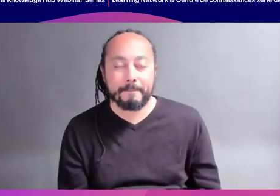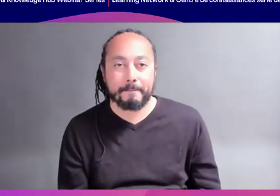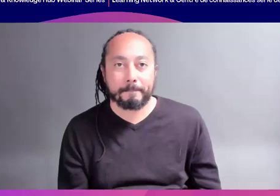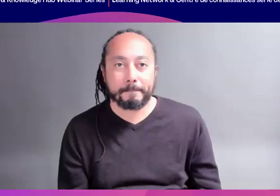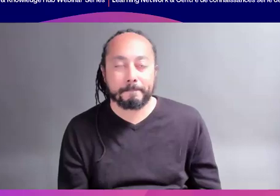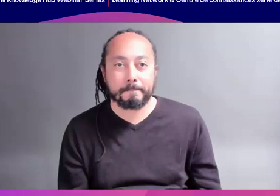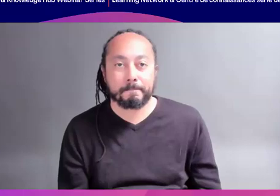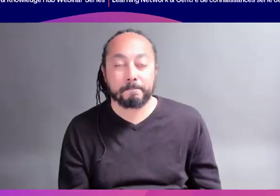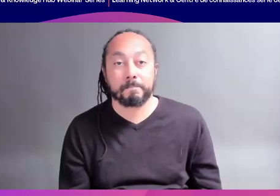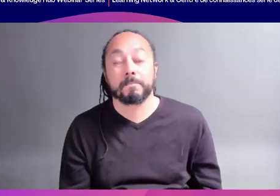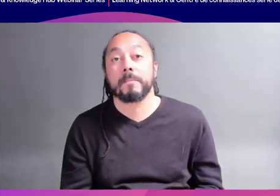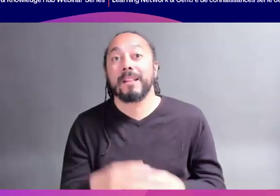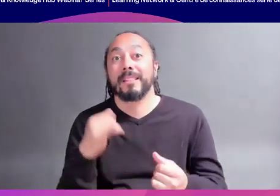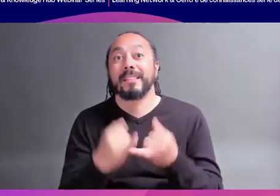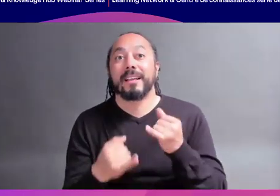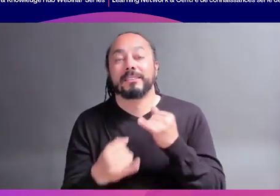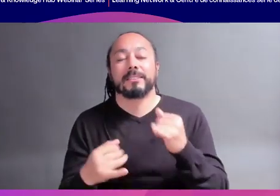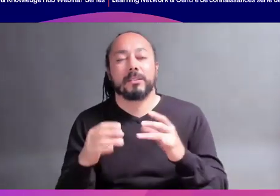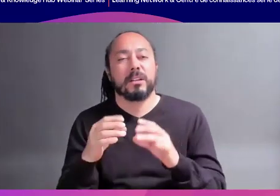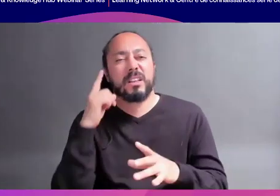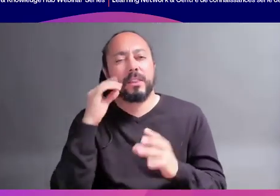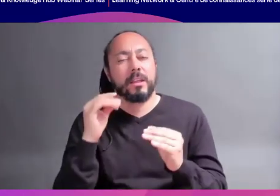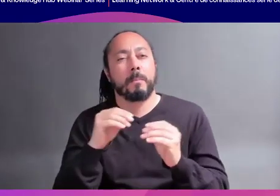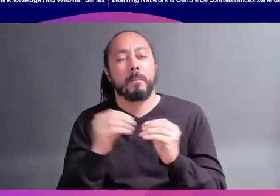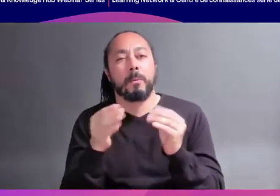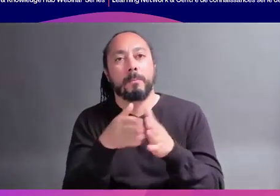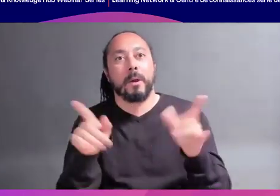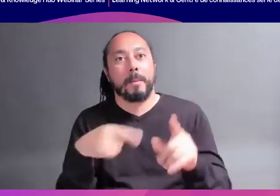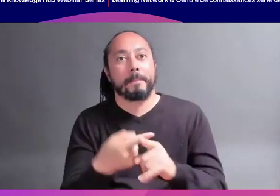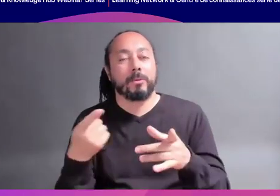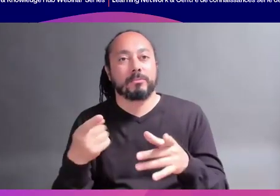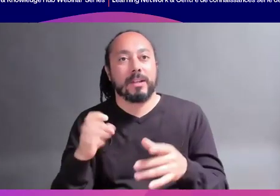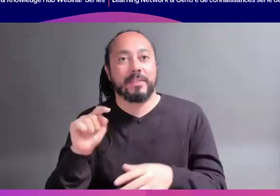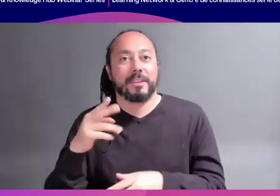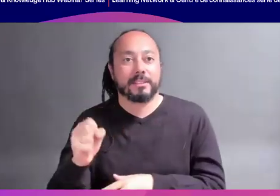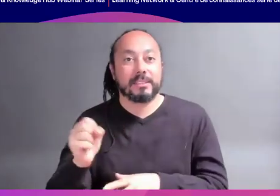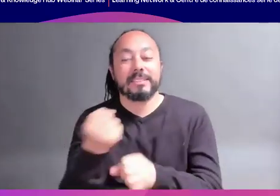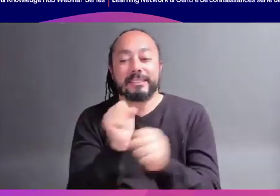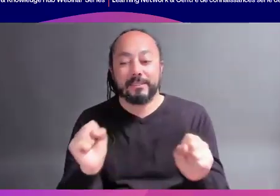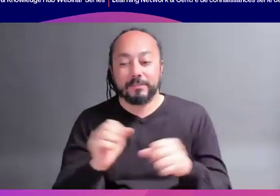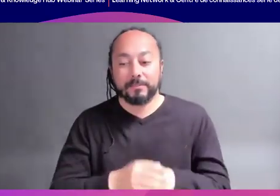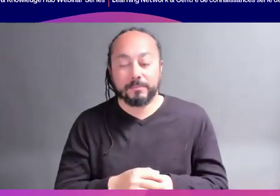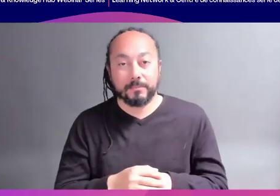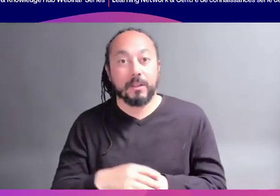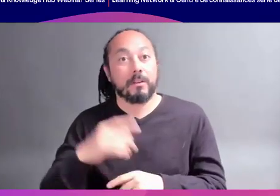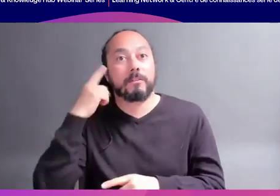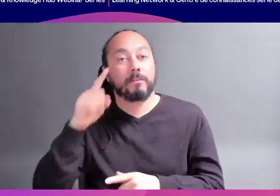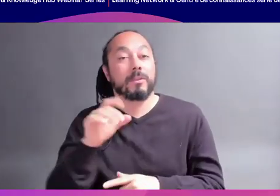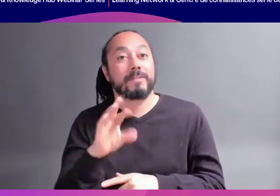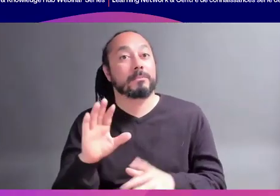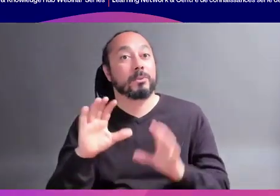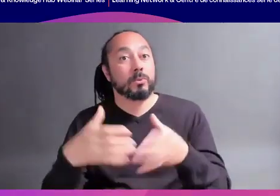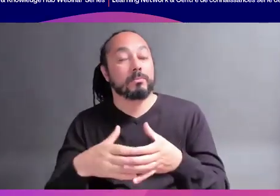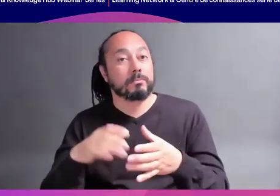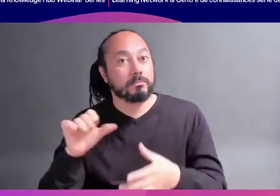more broadly about ethics is safety protocols. And for Connected Parents, we developed rules of engagement for the Facebook group, but we